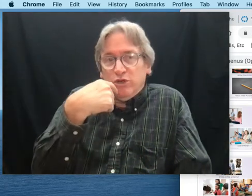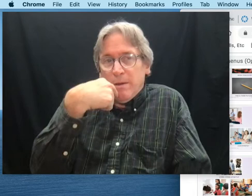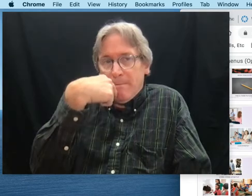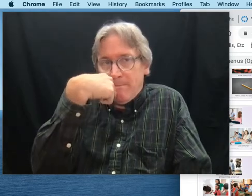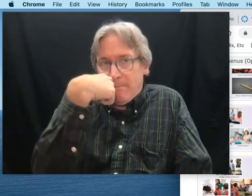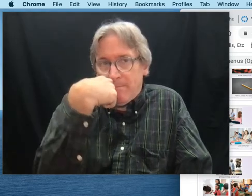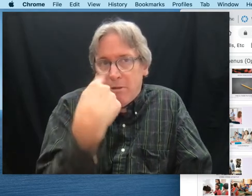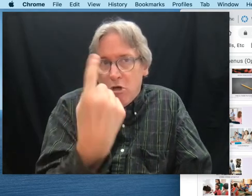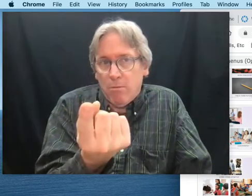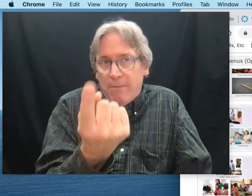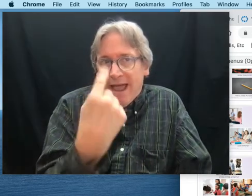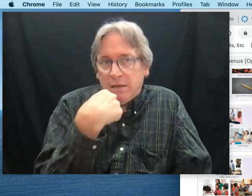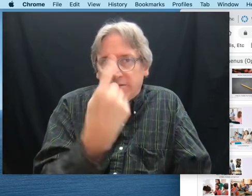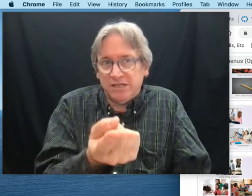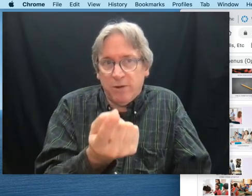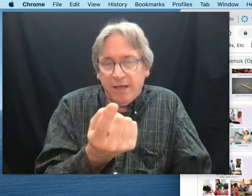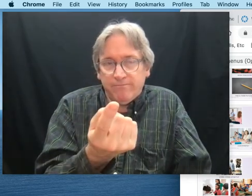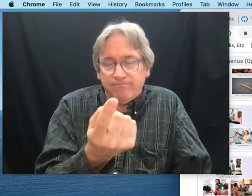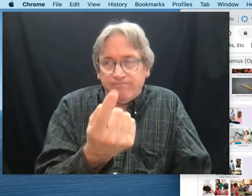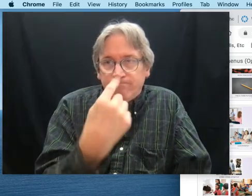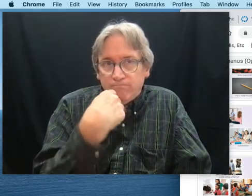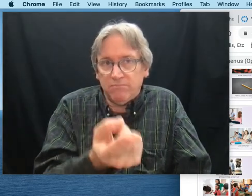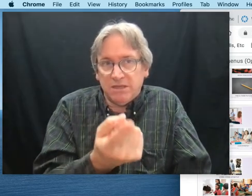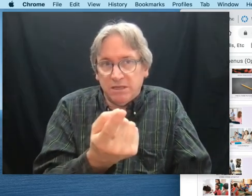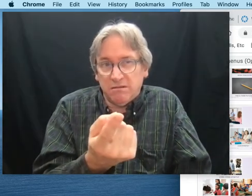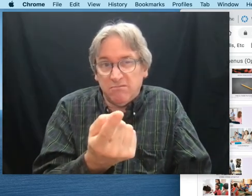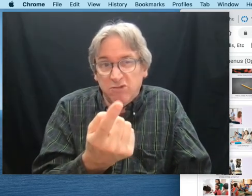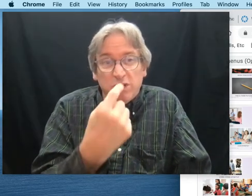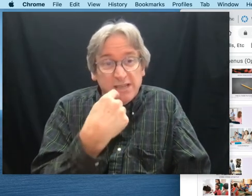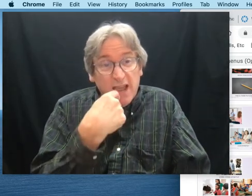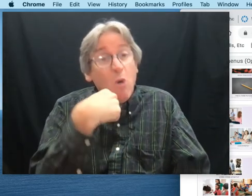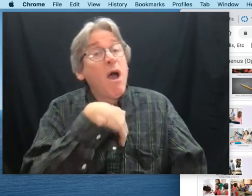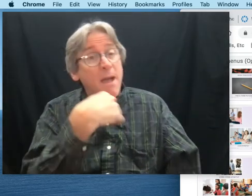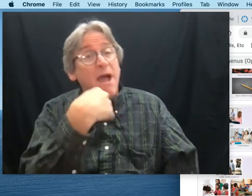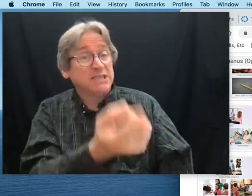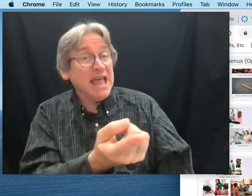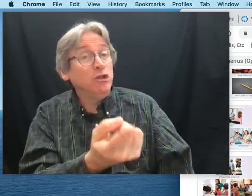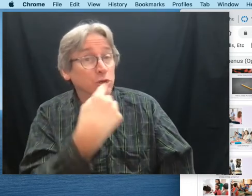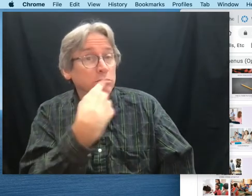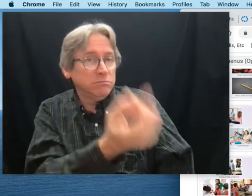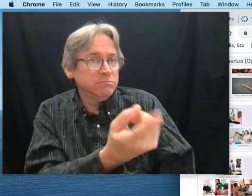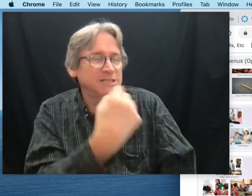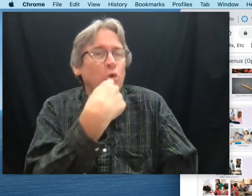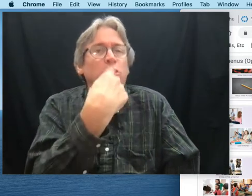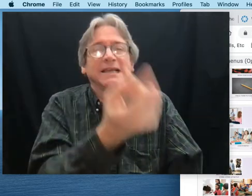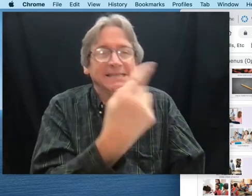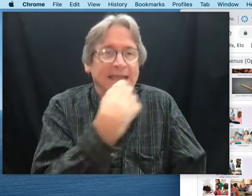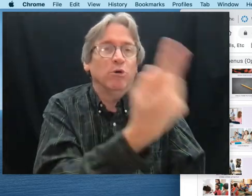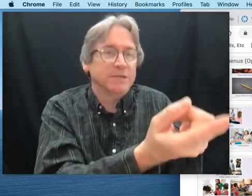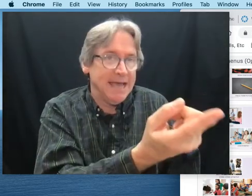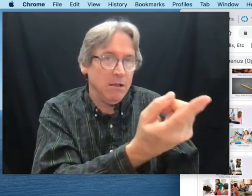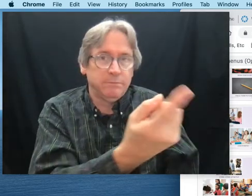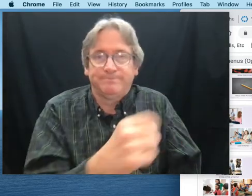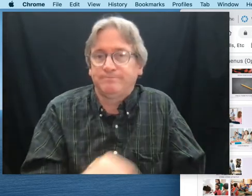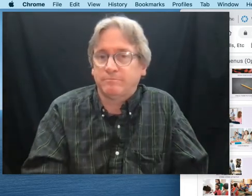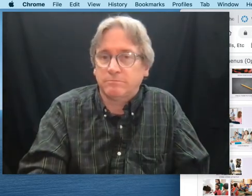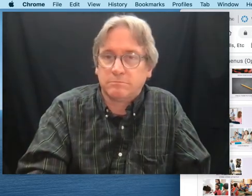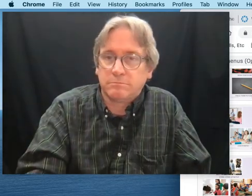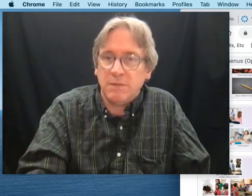If you do it palm back this way, you could say, oh, I'll tell you. It's more like say or tell.